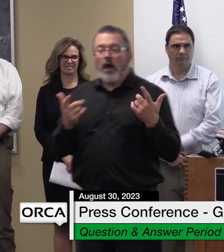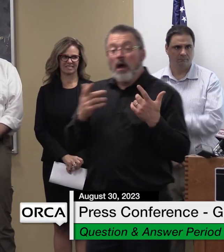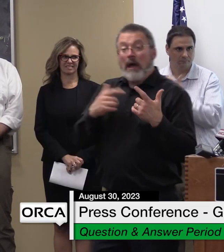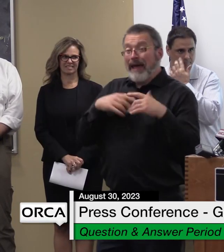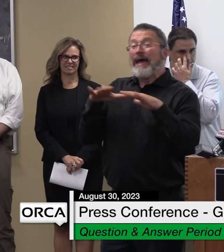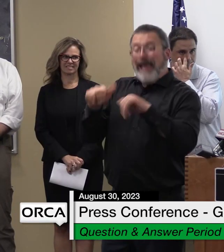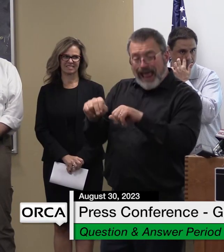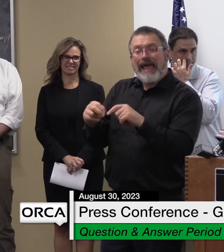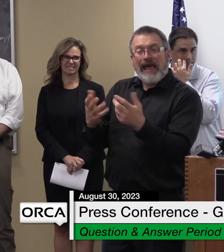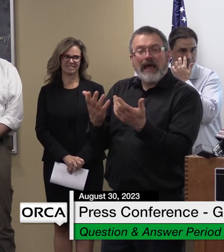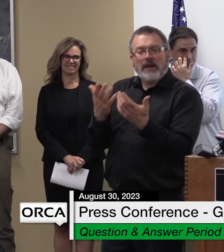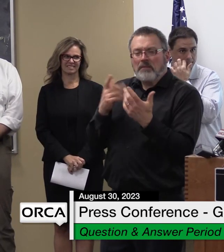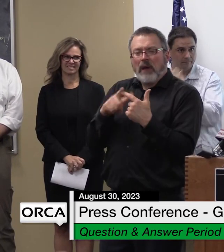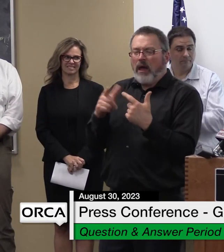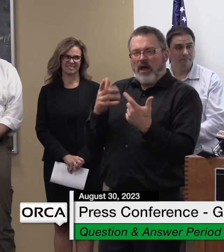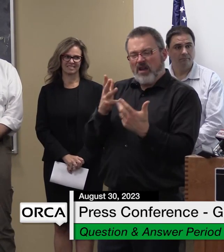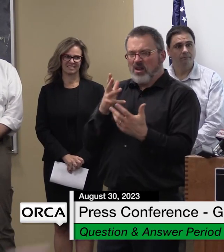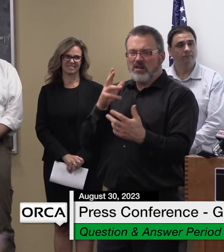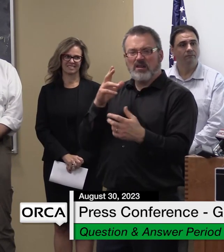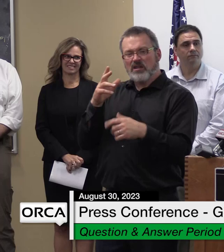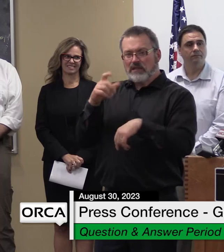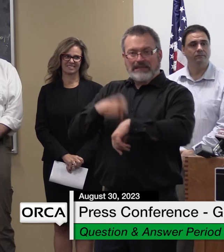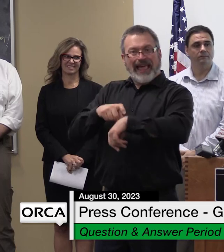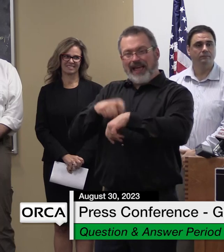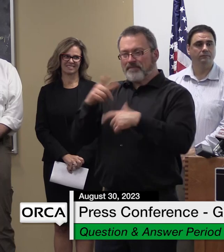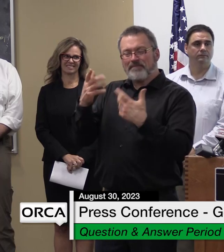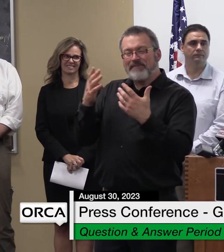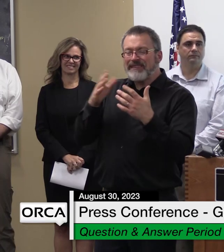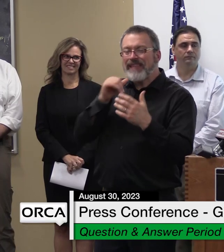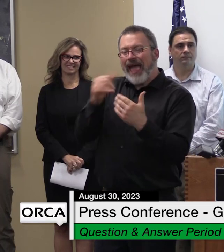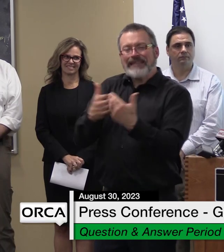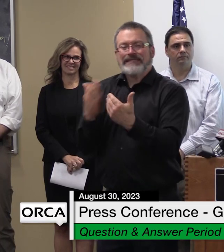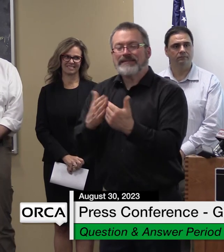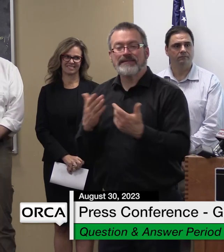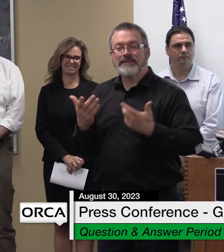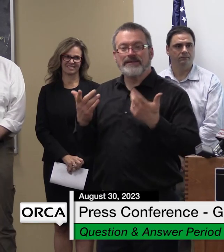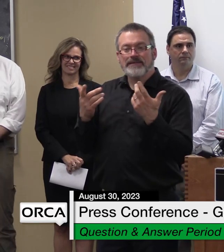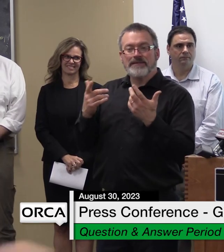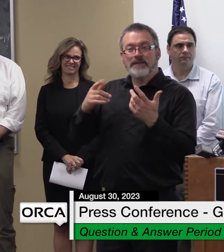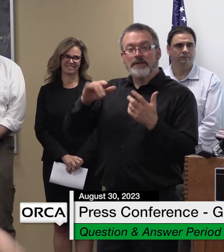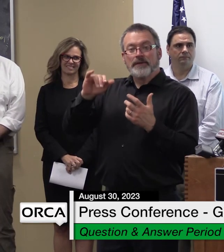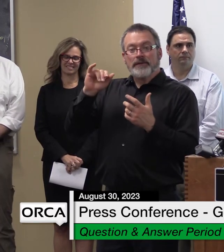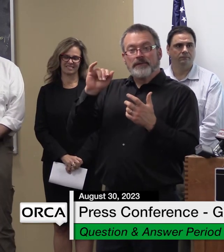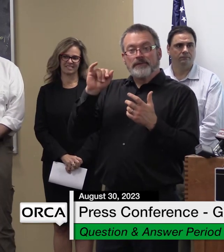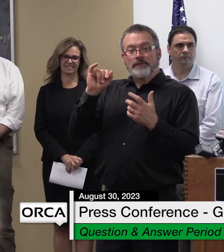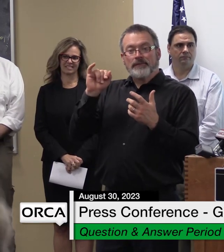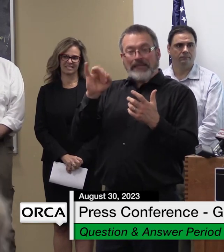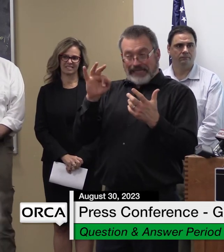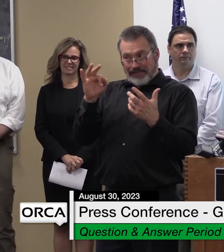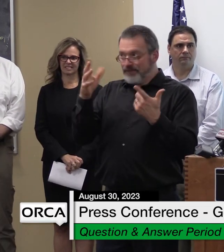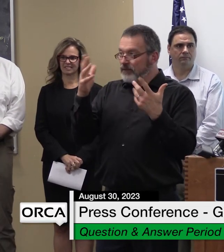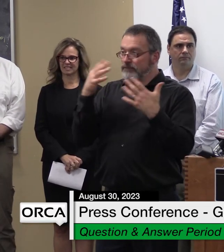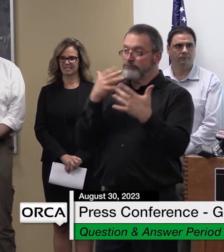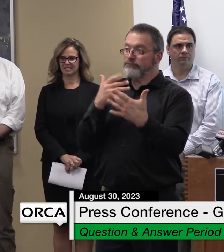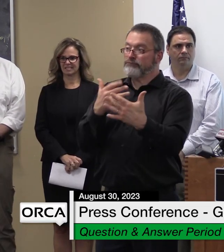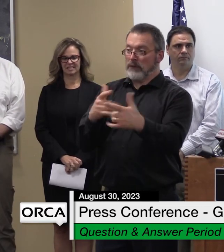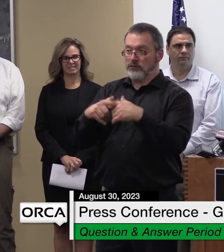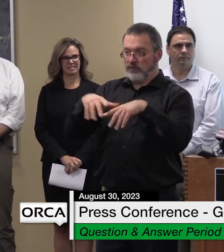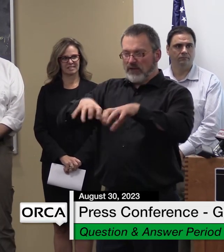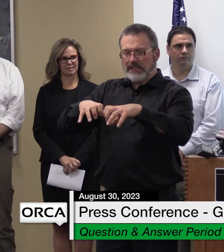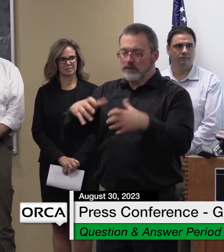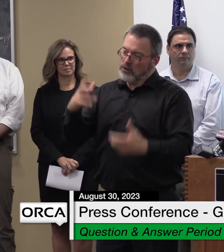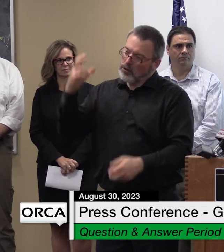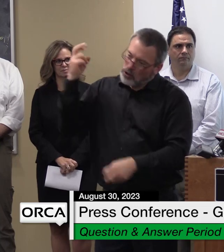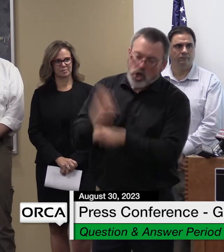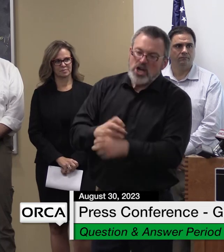as the cold air doesn't get to it and it freezes, then you can continue to get it. But it would be